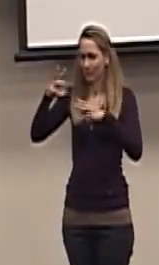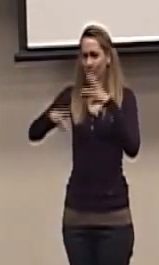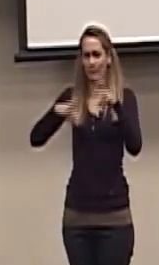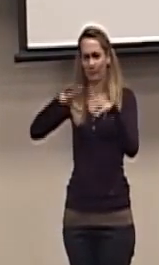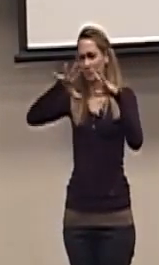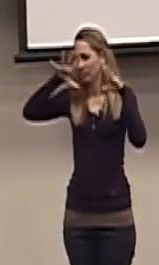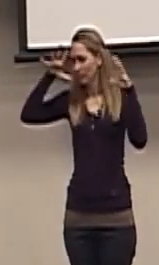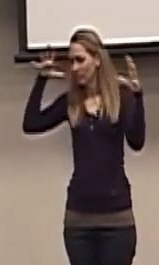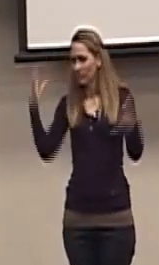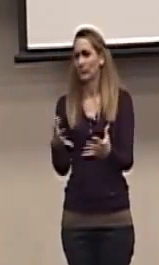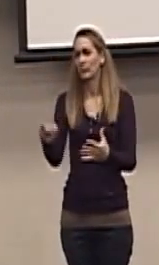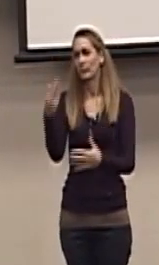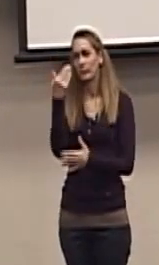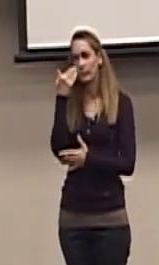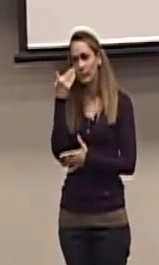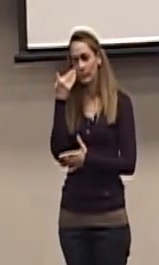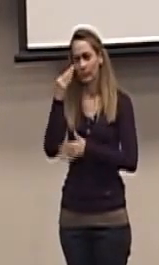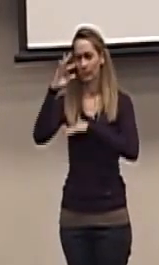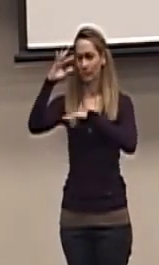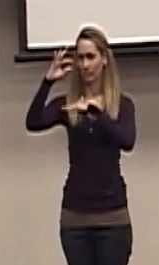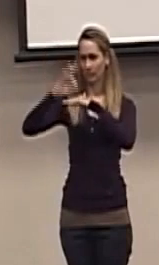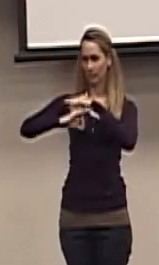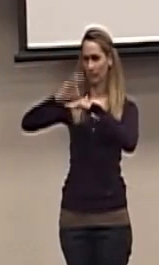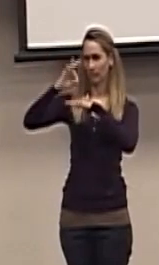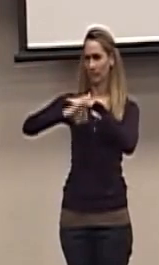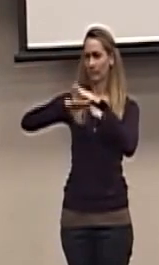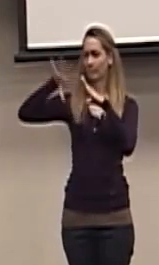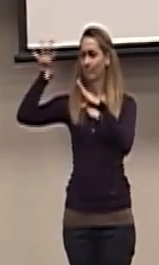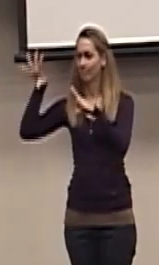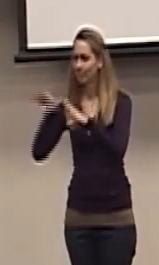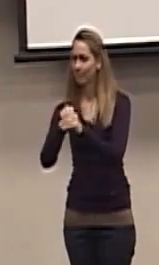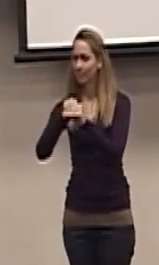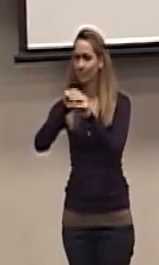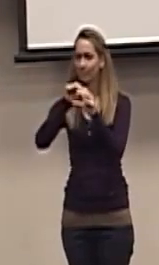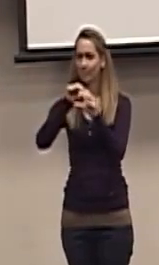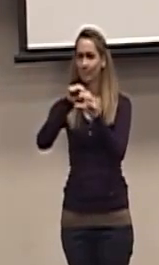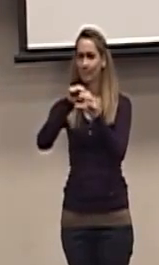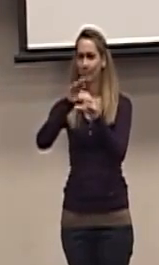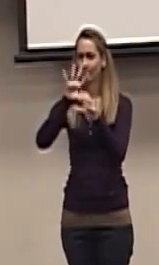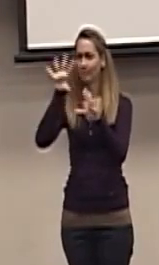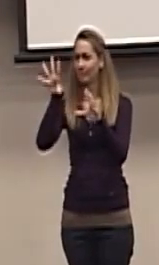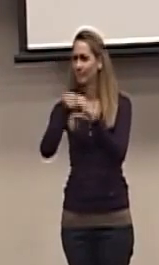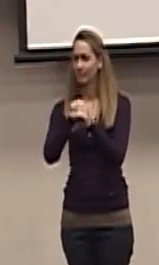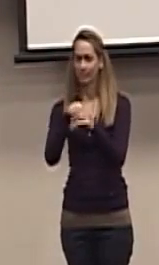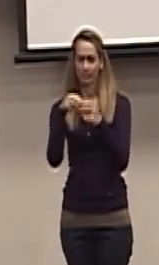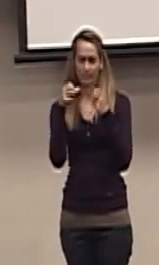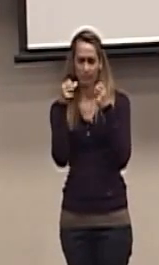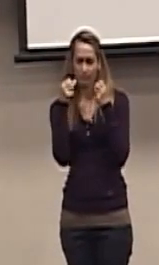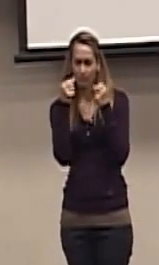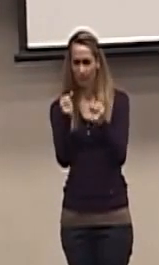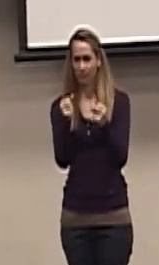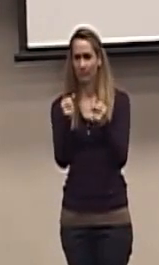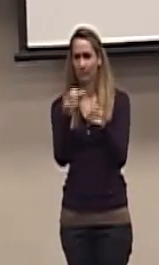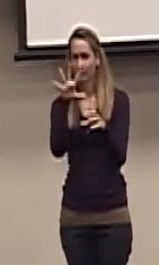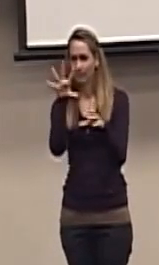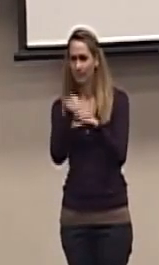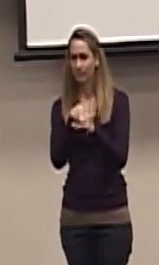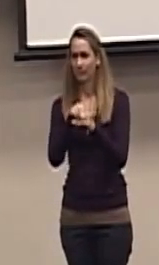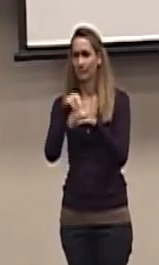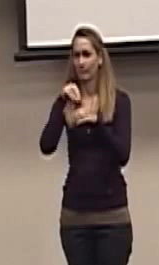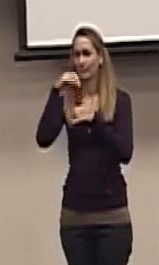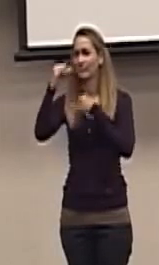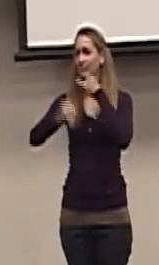know, Sunset is involved in a very strong way in international ministry